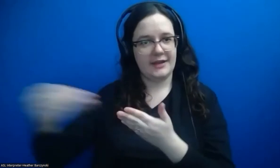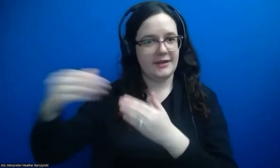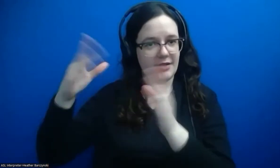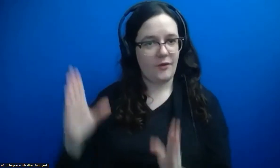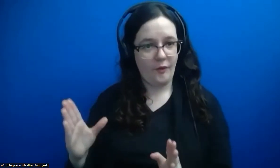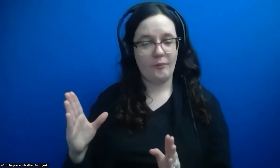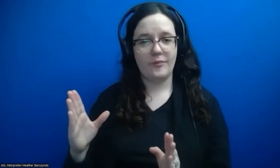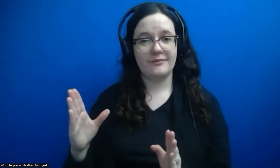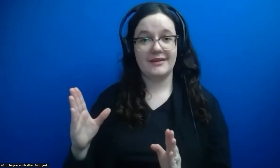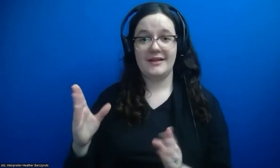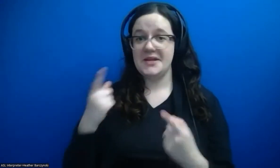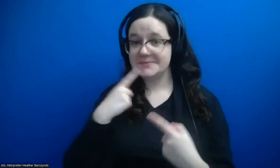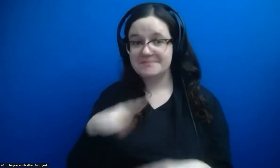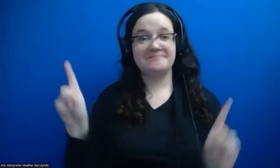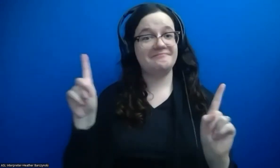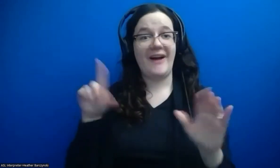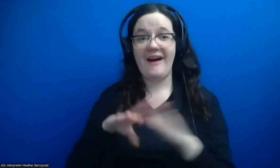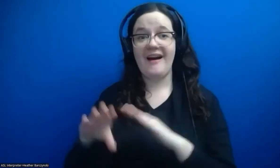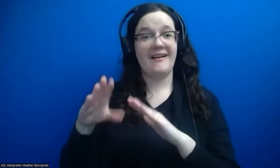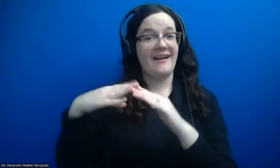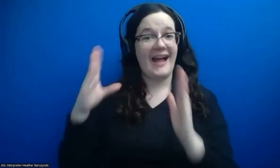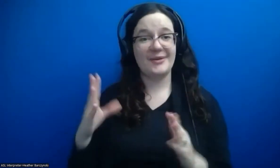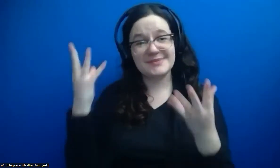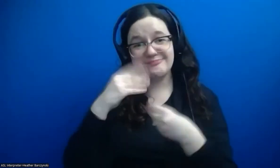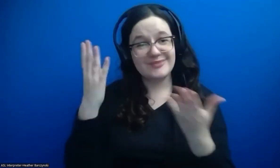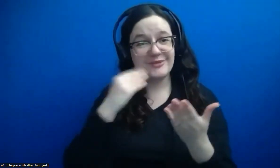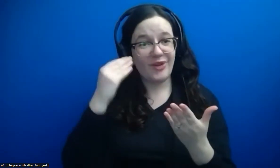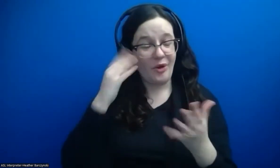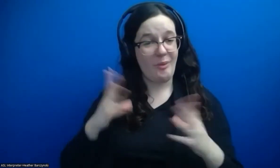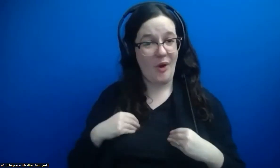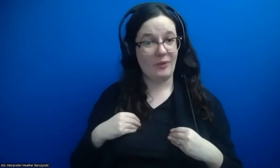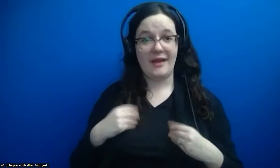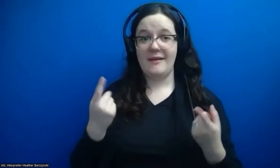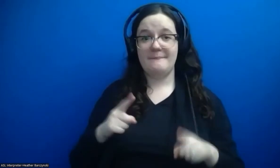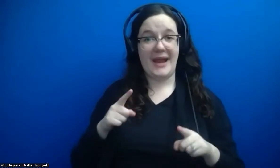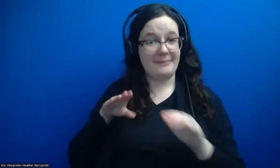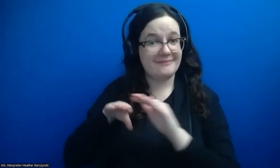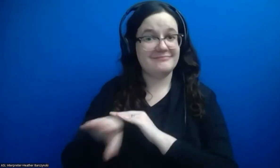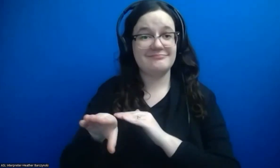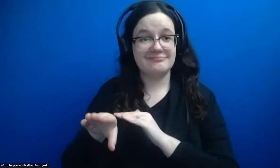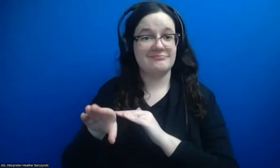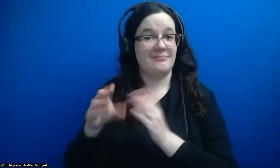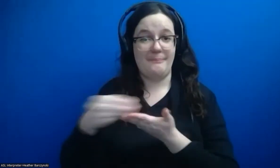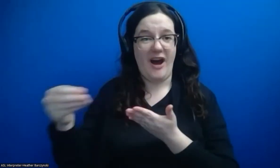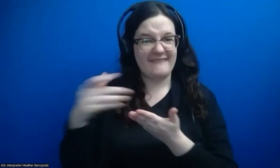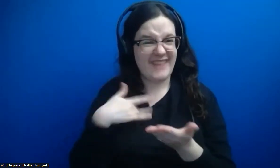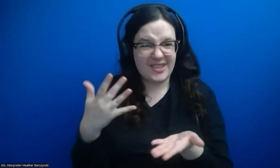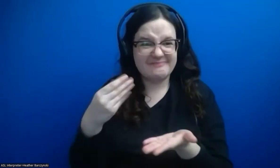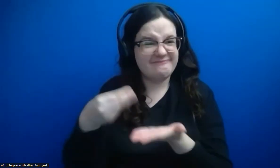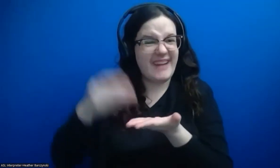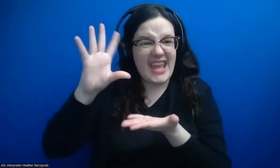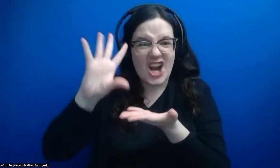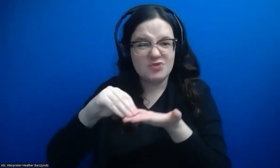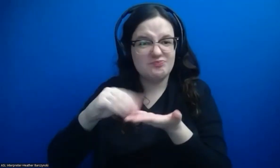and we finally got into this house, this beautiful home that we own now. But when we got in here, I felt like, again, we had almost no money left, and that